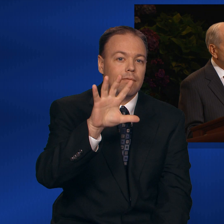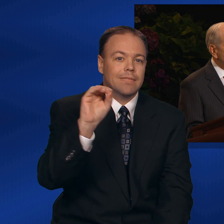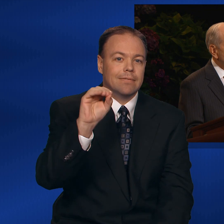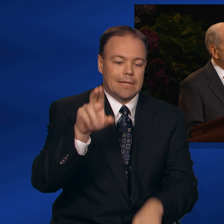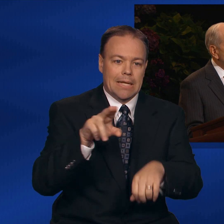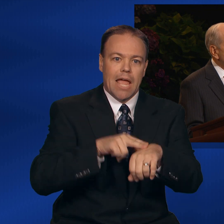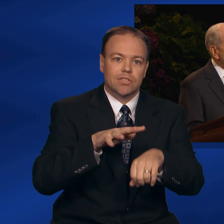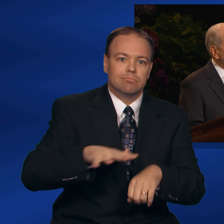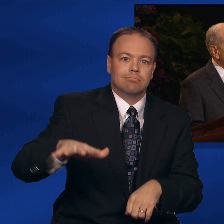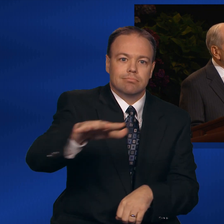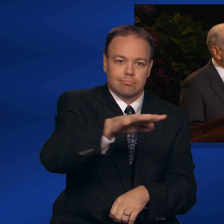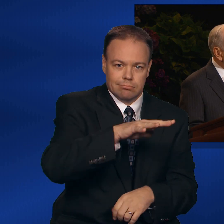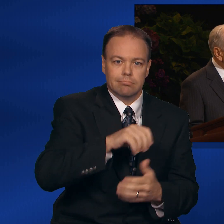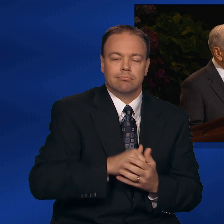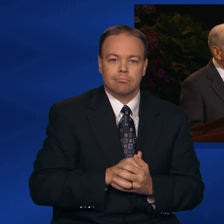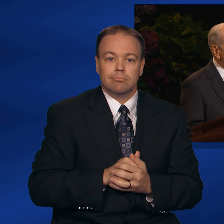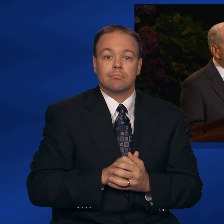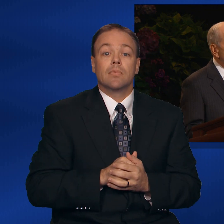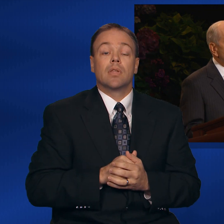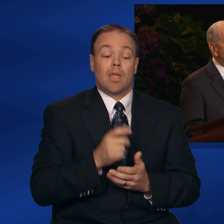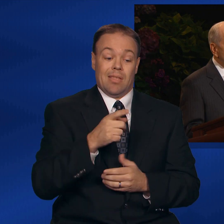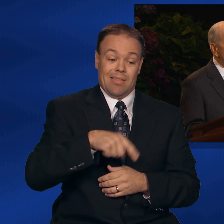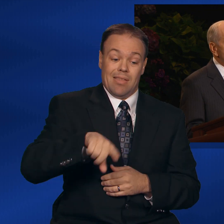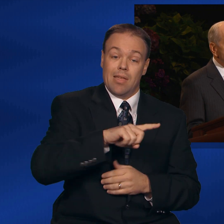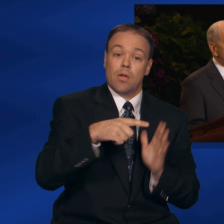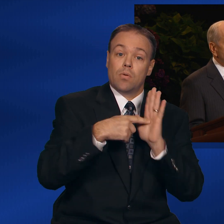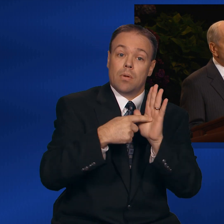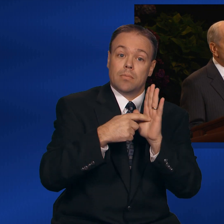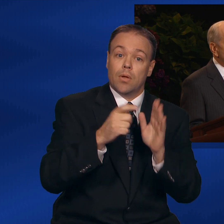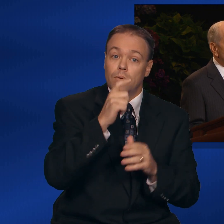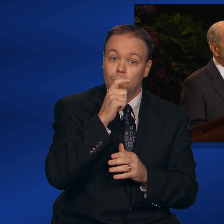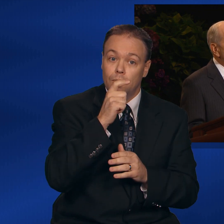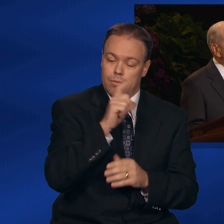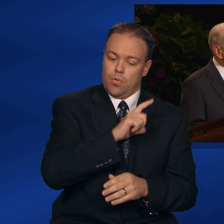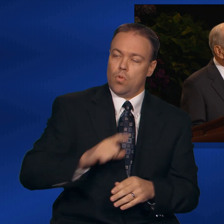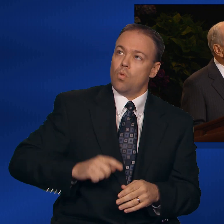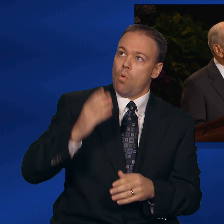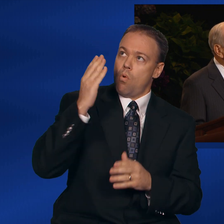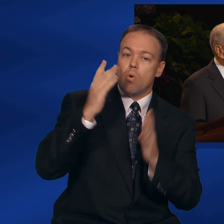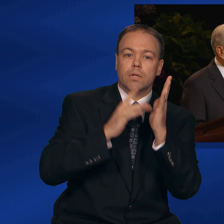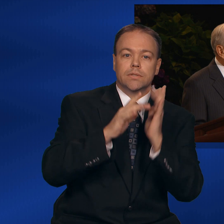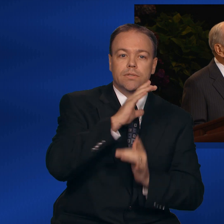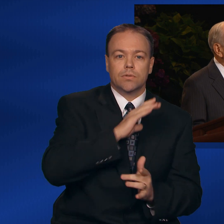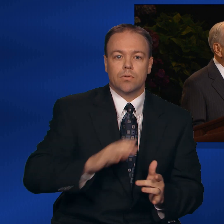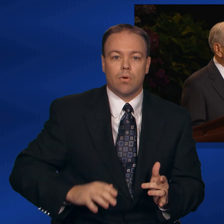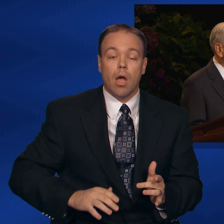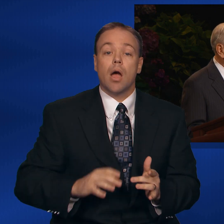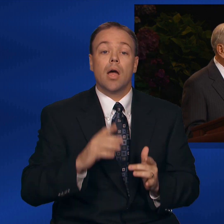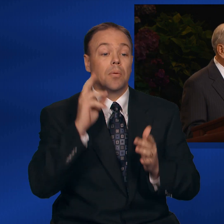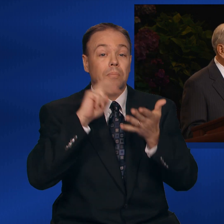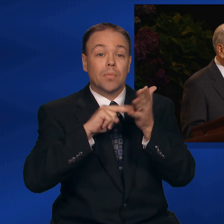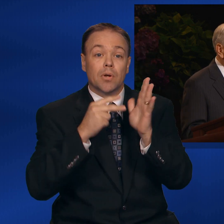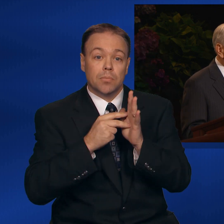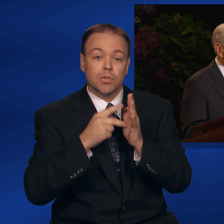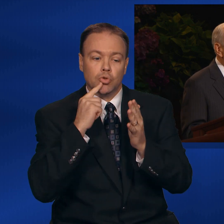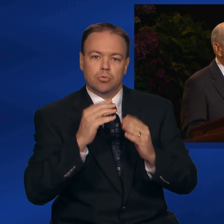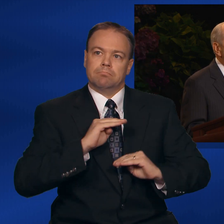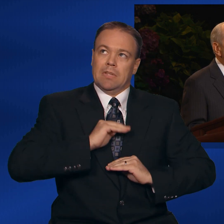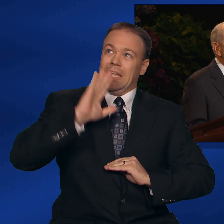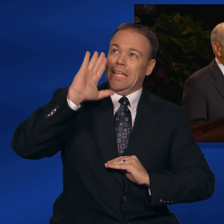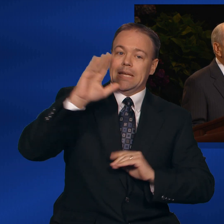nations. As representatives of the Lord Jesus Christ, they strive to fulfill that divine